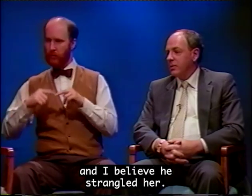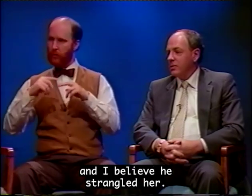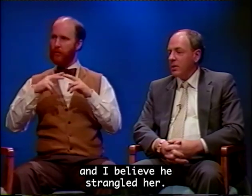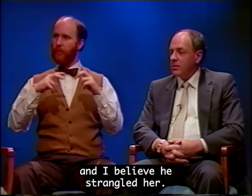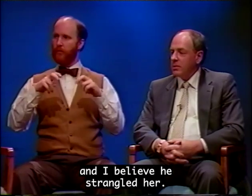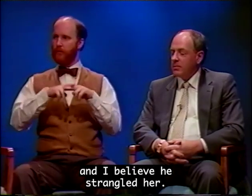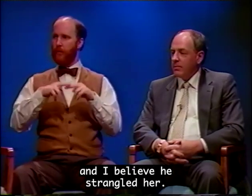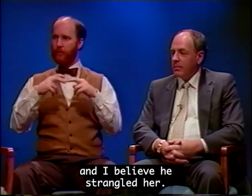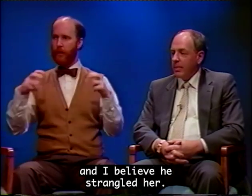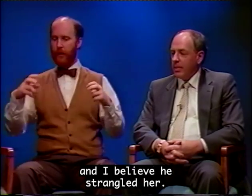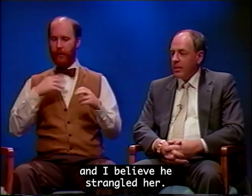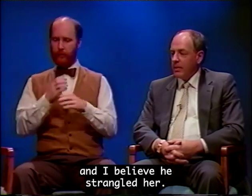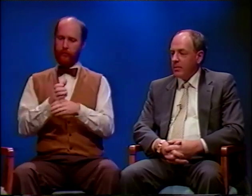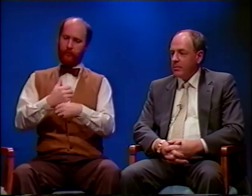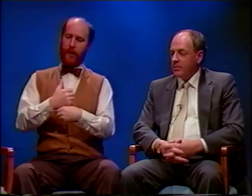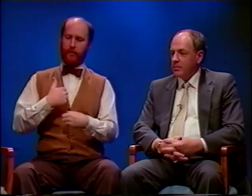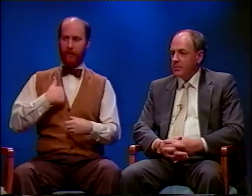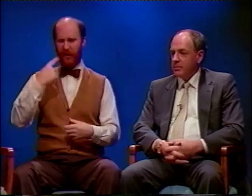believe he strangled her.